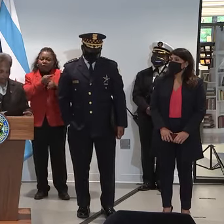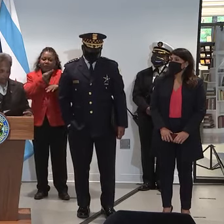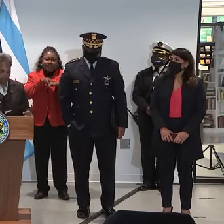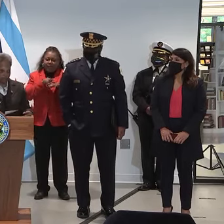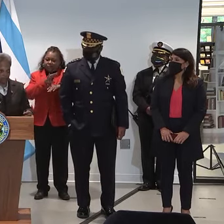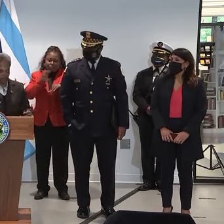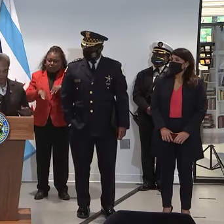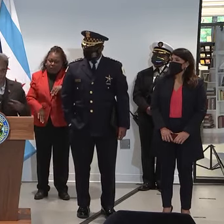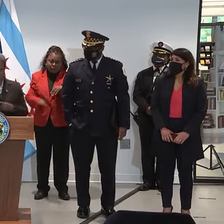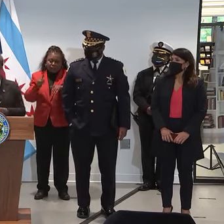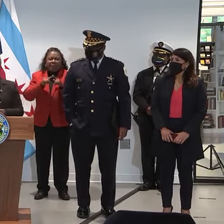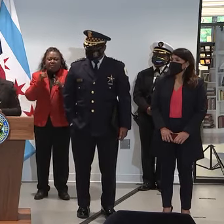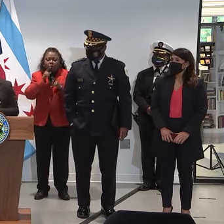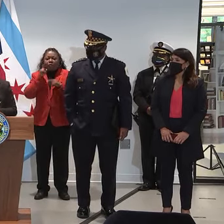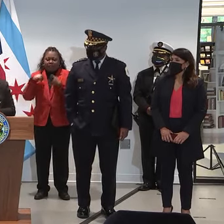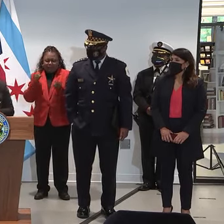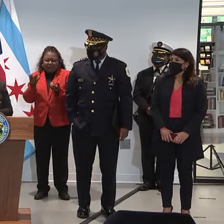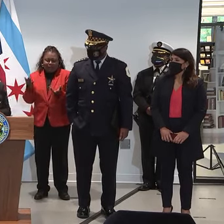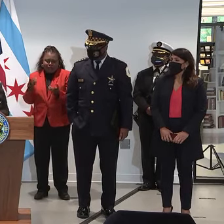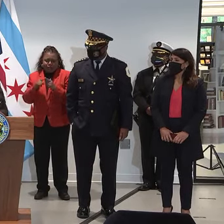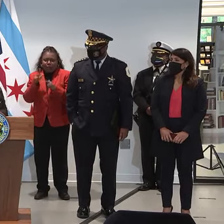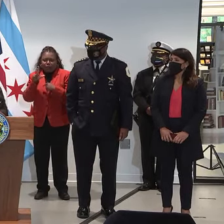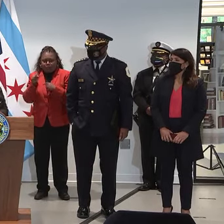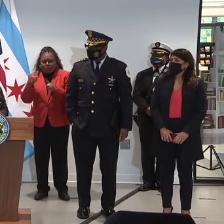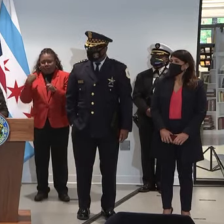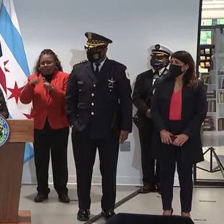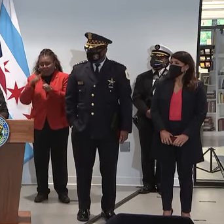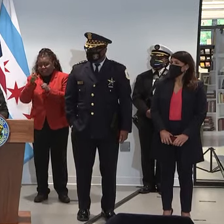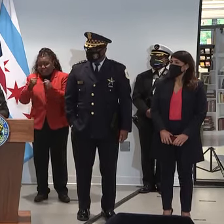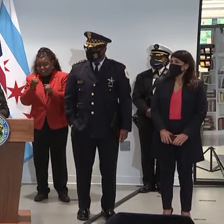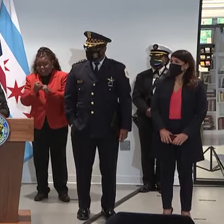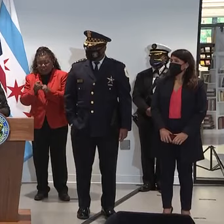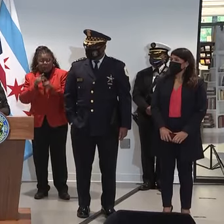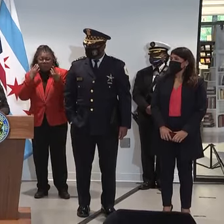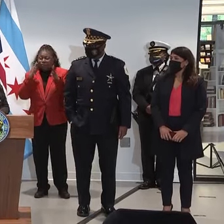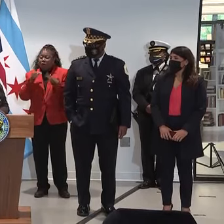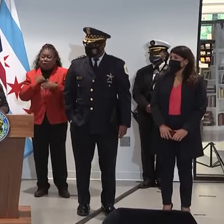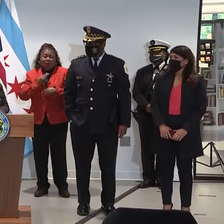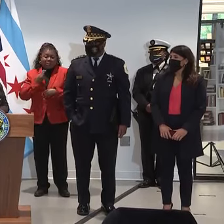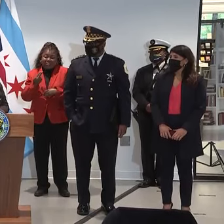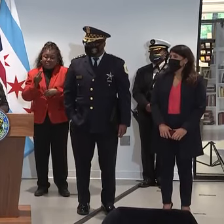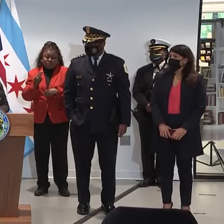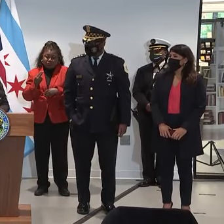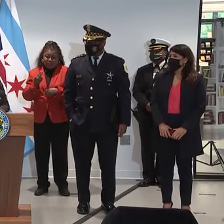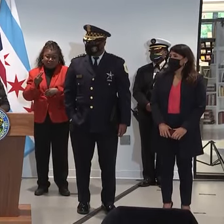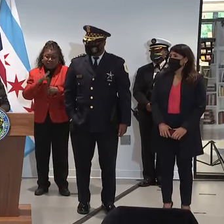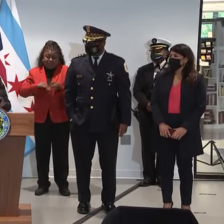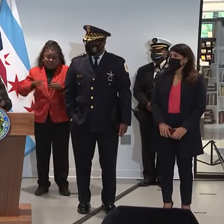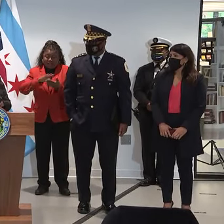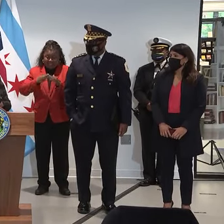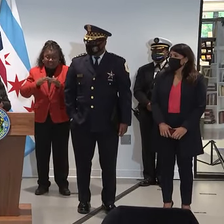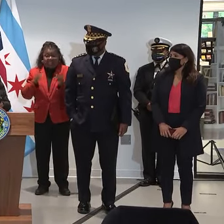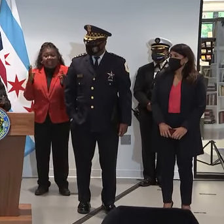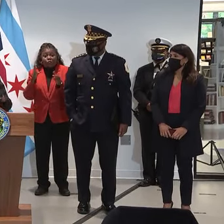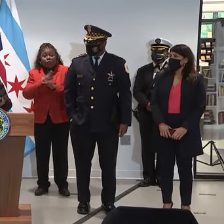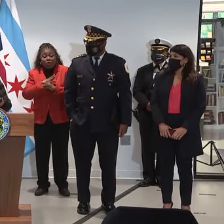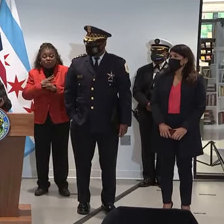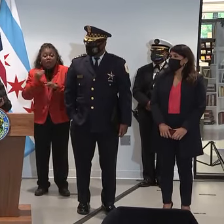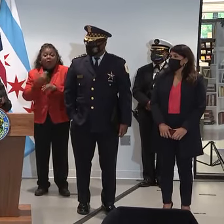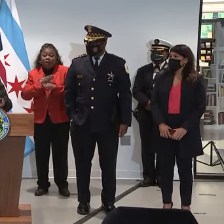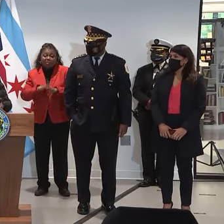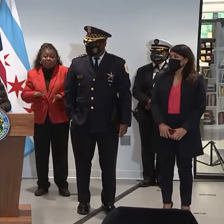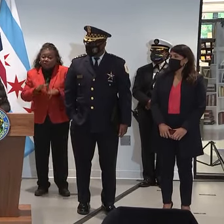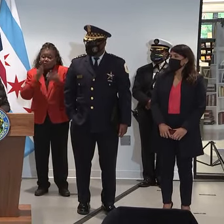native Chicagoan, but somebody who's been here for 30 plus years, we don't know our history here in this city. And worse, our